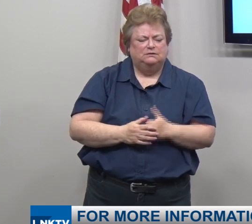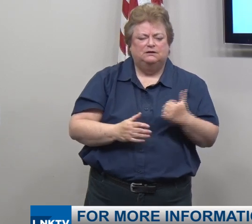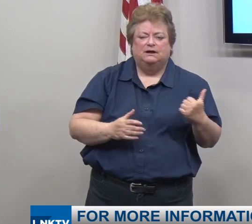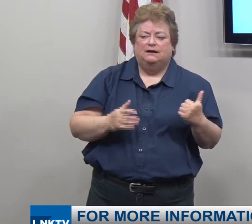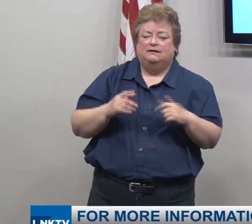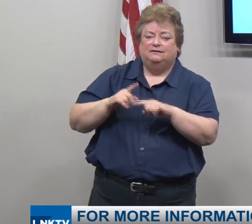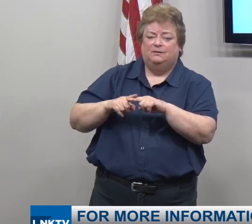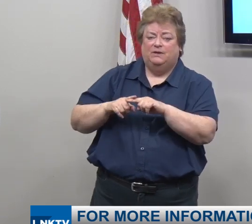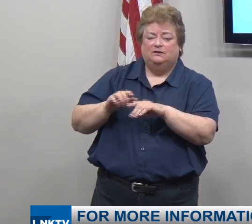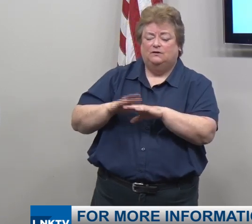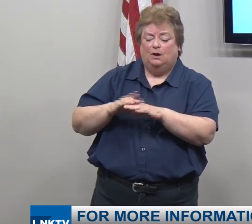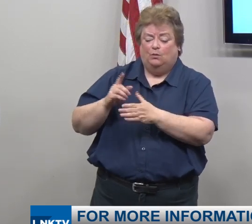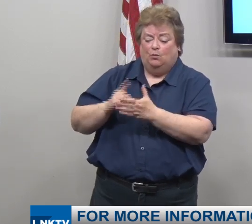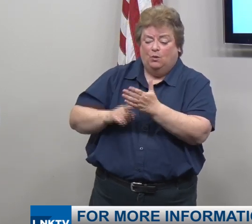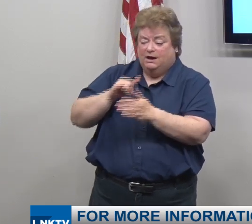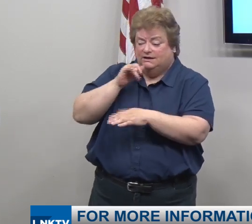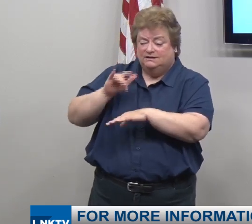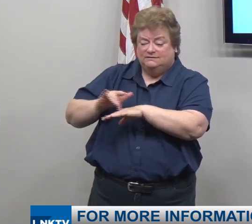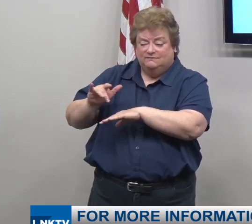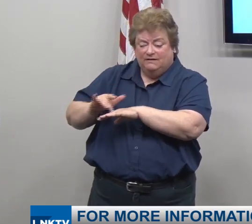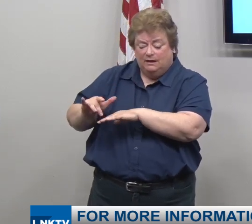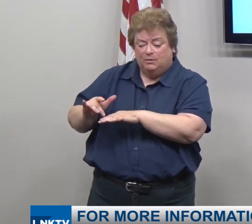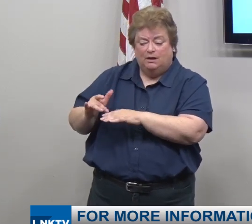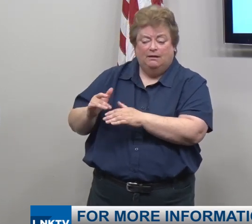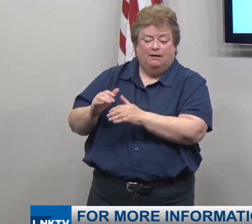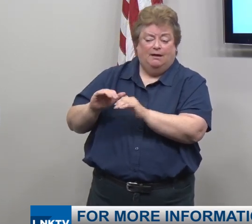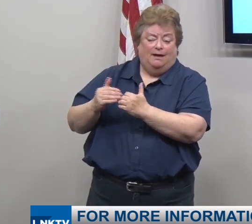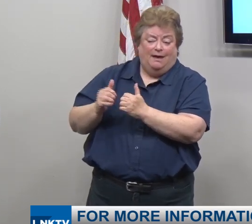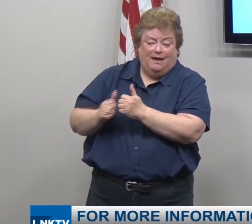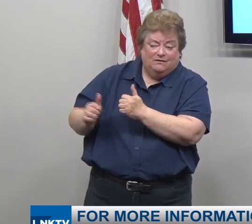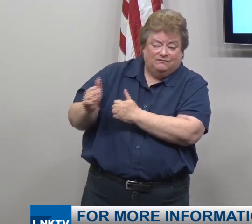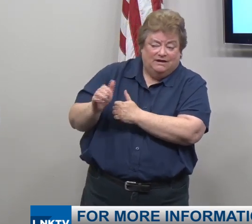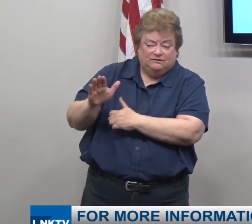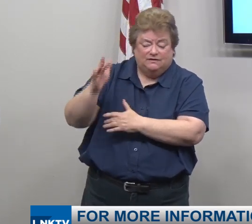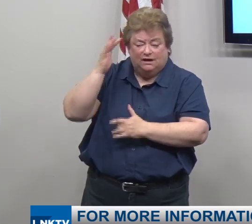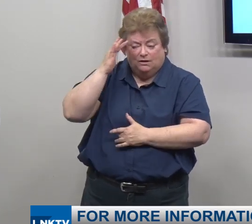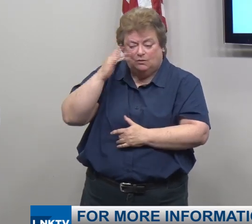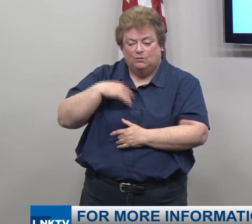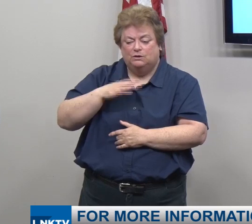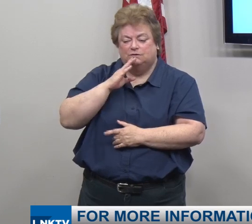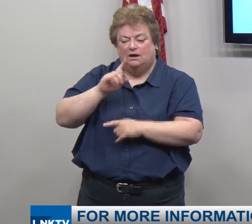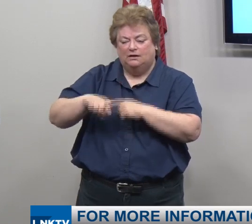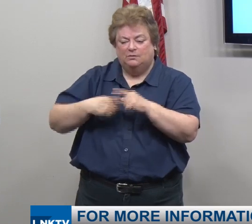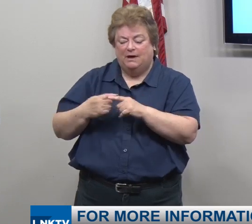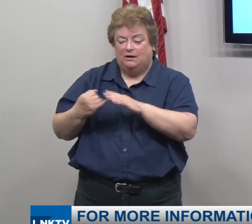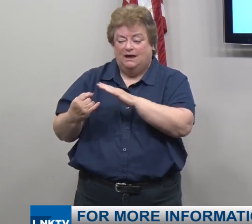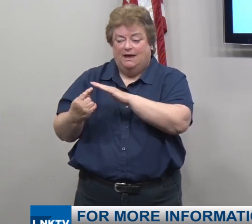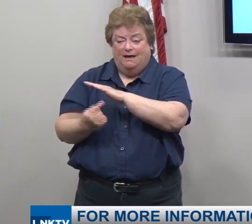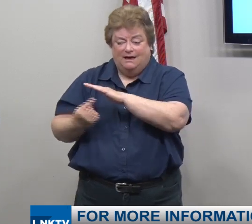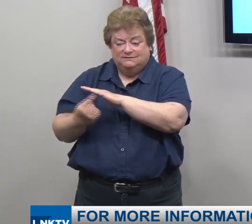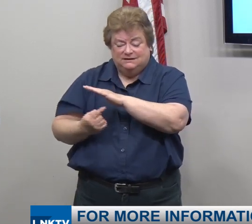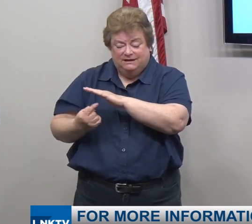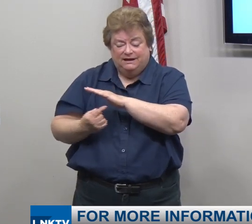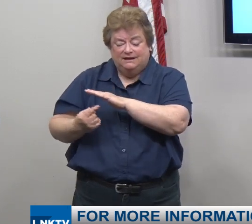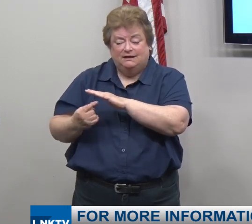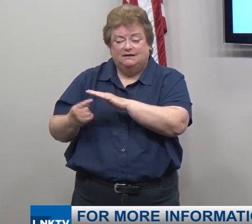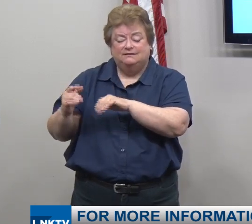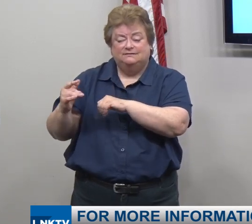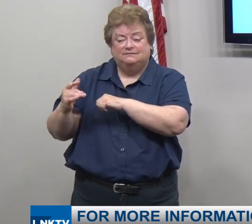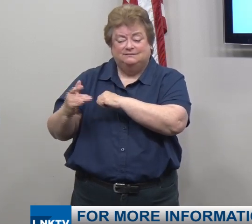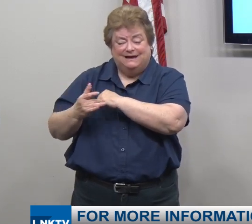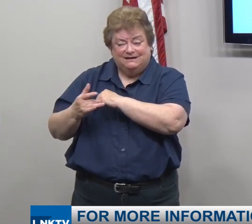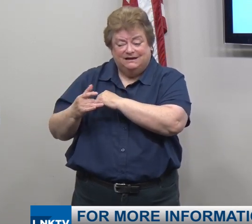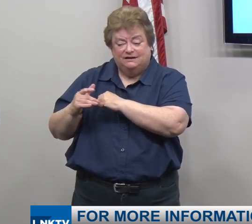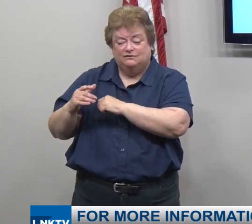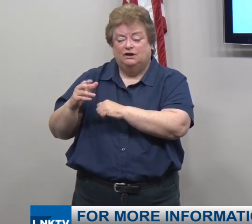what's available and how their illness is. We've talked about isolating techniques that are available in the